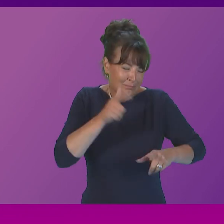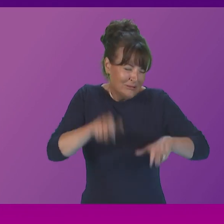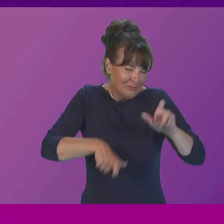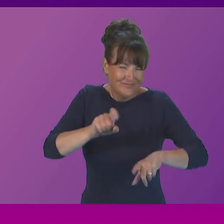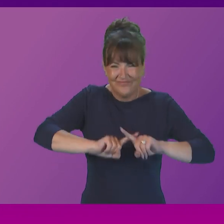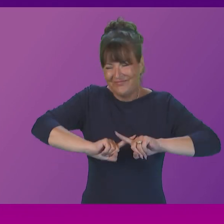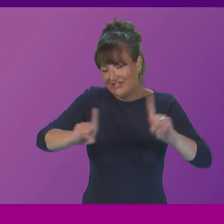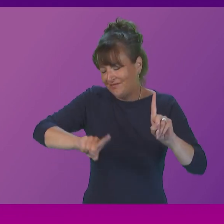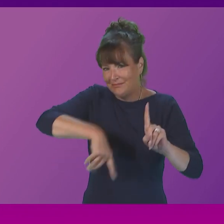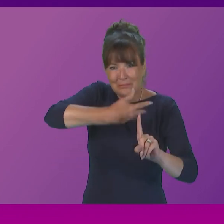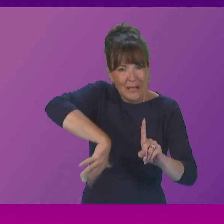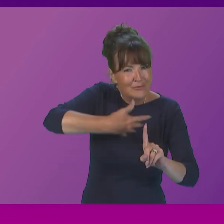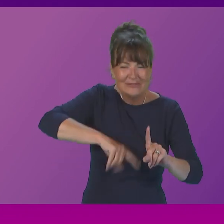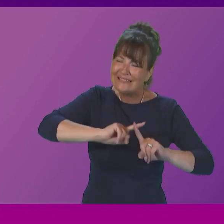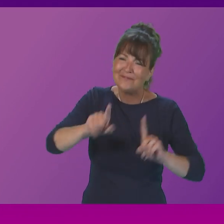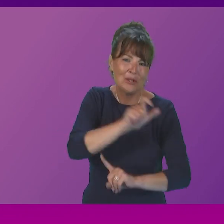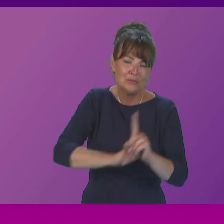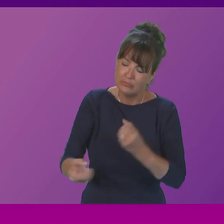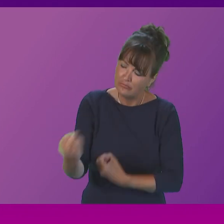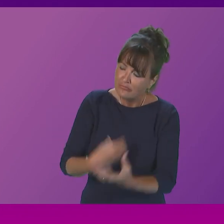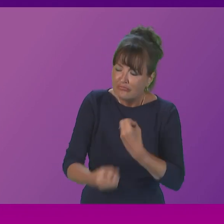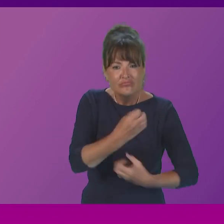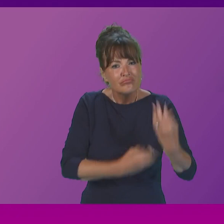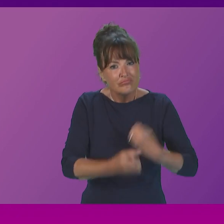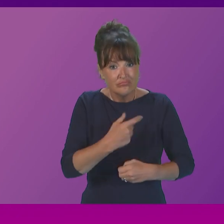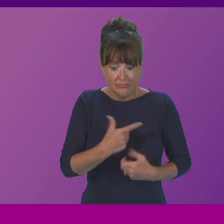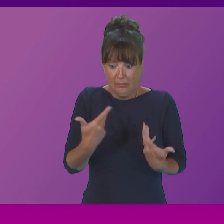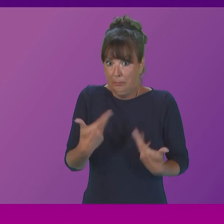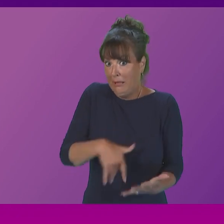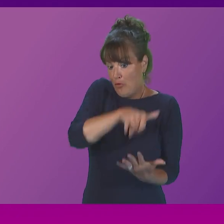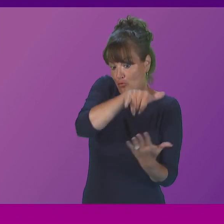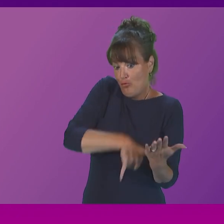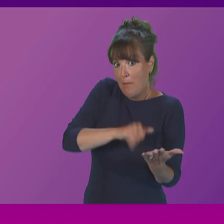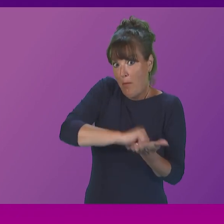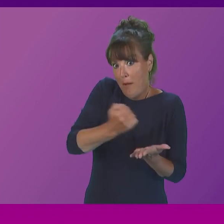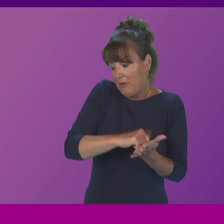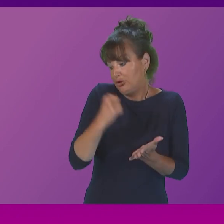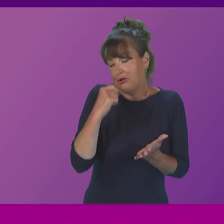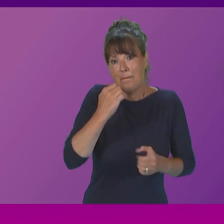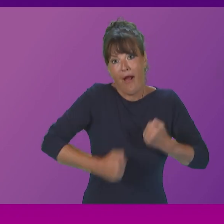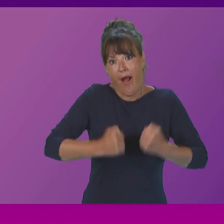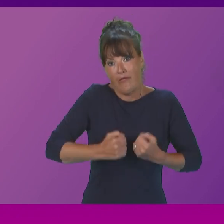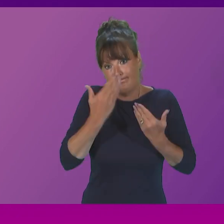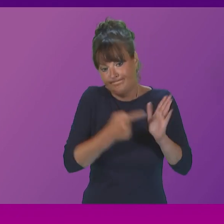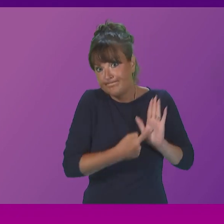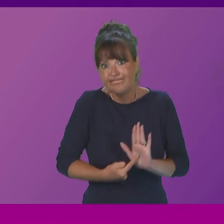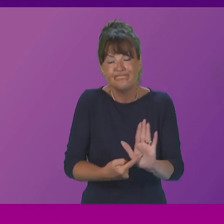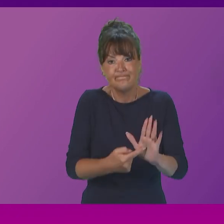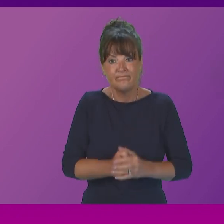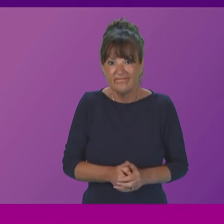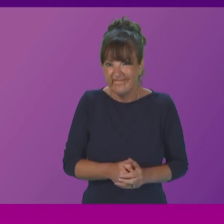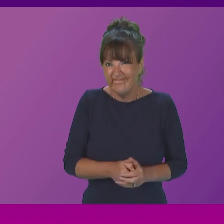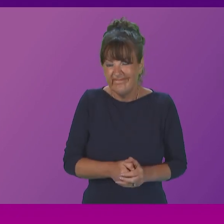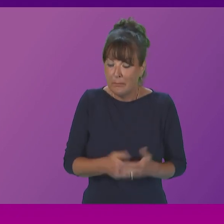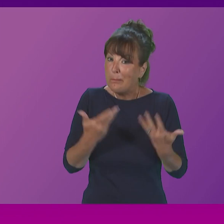from all communities across Scotland, and our report, A Parliament for All, was published in March. And the audit showed that